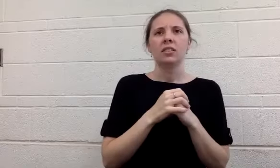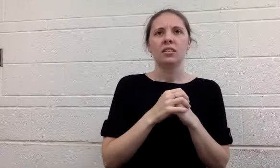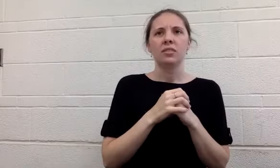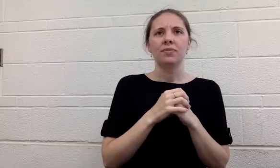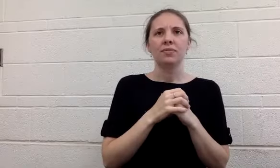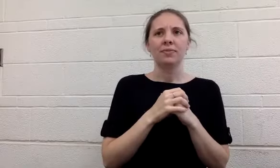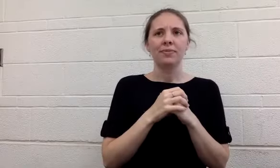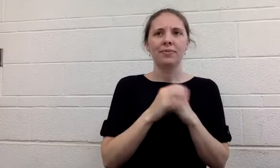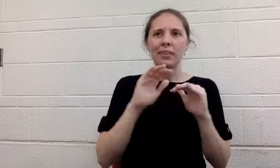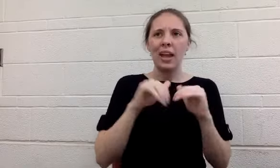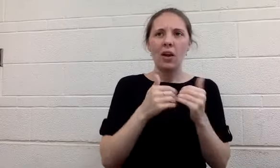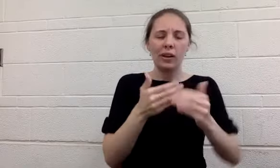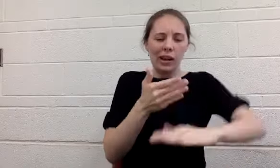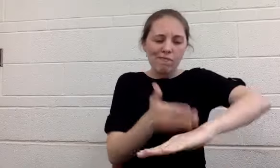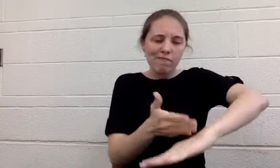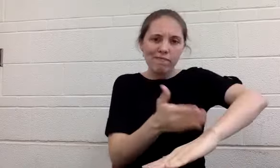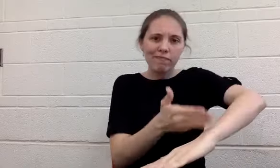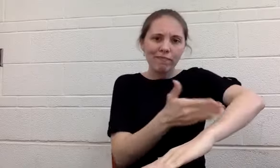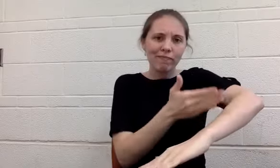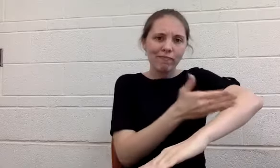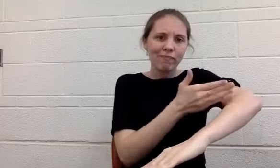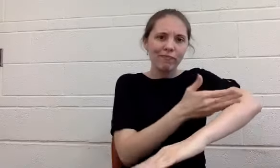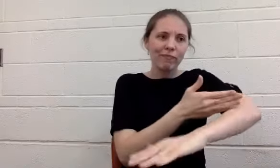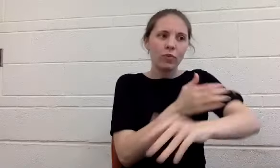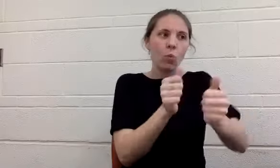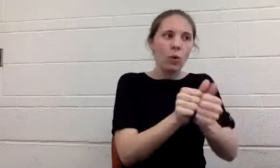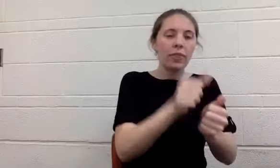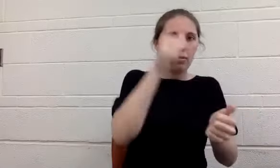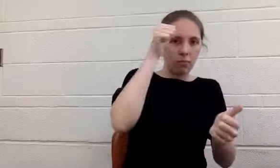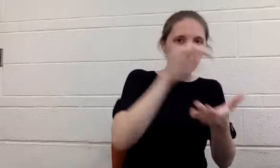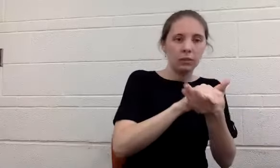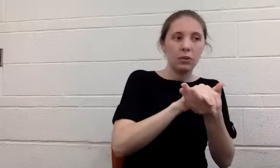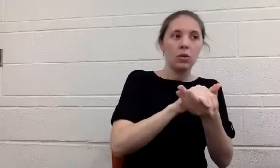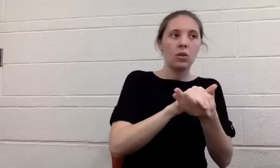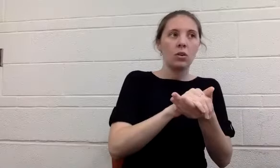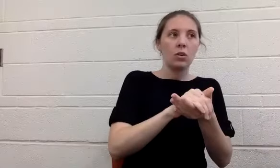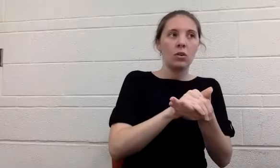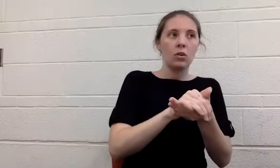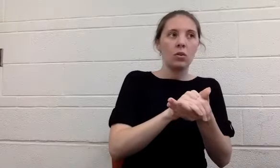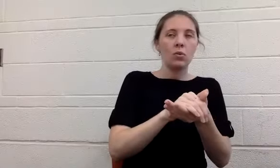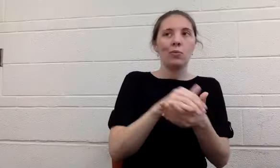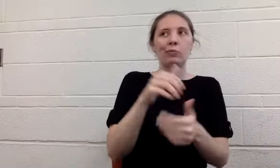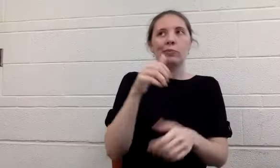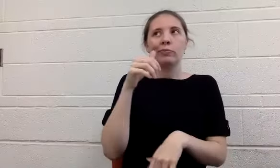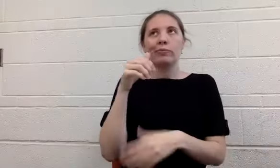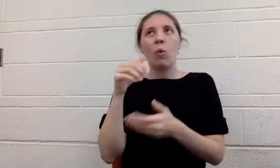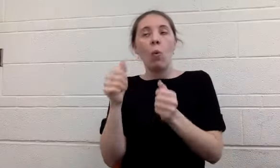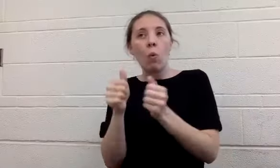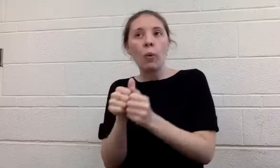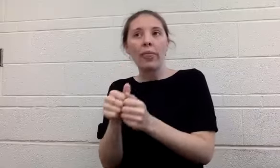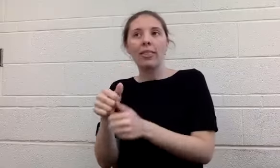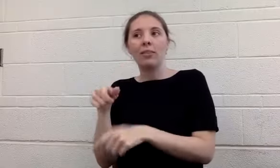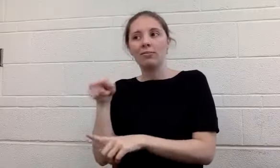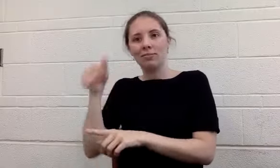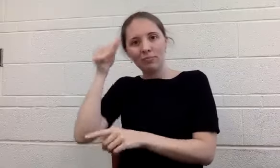started it, blah, blah, blah. And what Al-Anon wants me to do is focus on what the solution is. And if you ask Butch today where he is, he'll tell you that